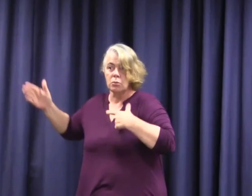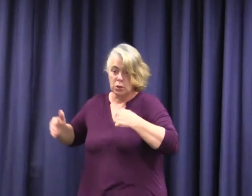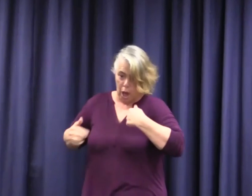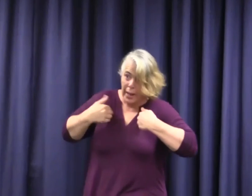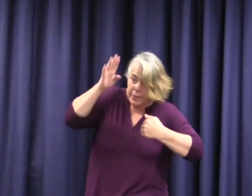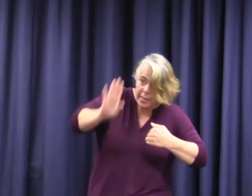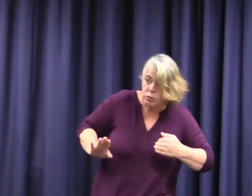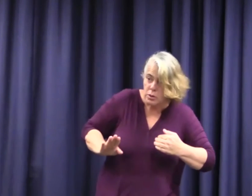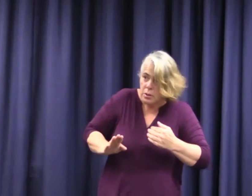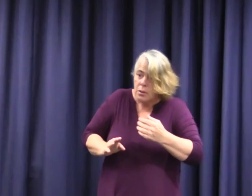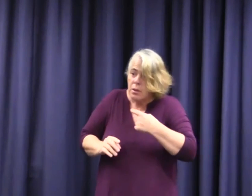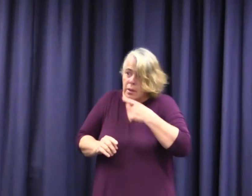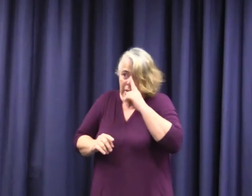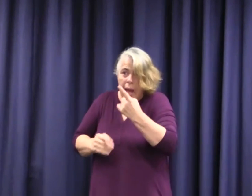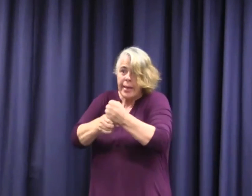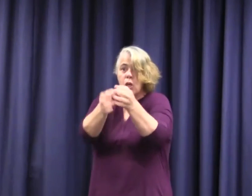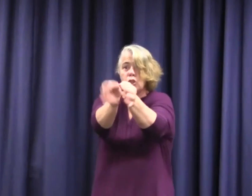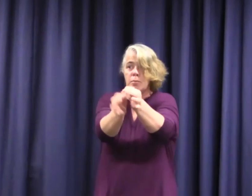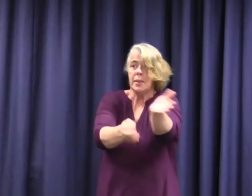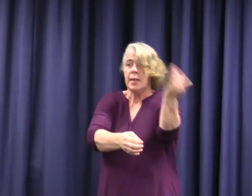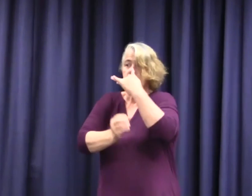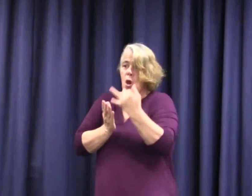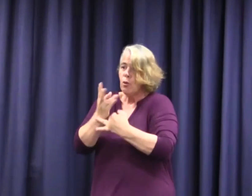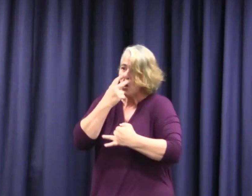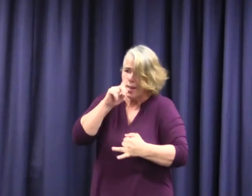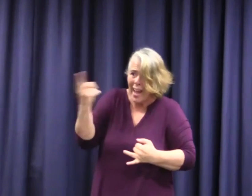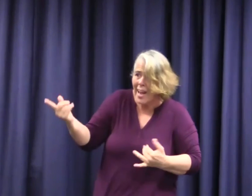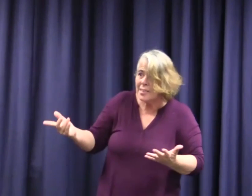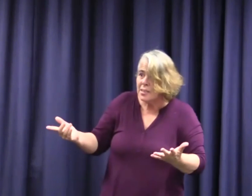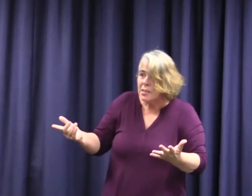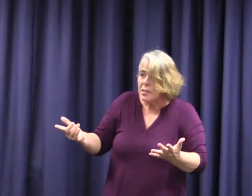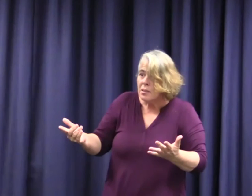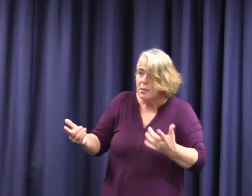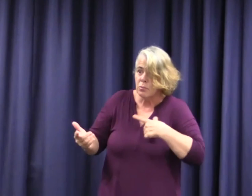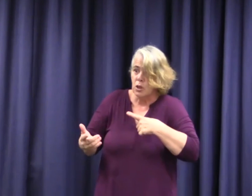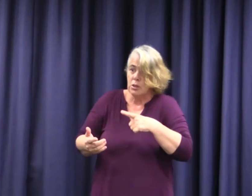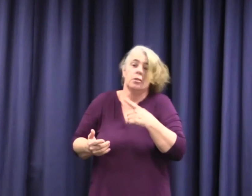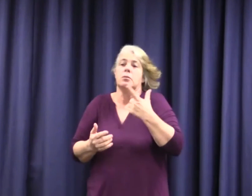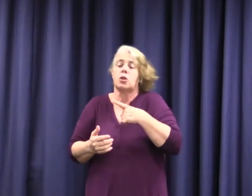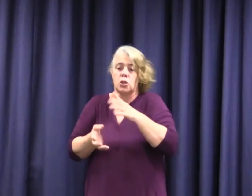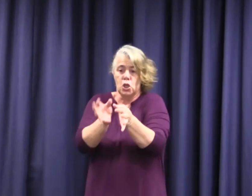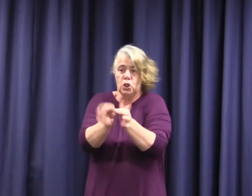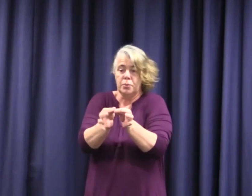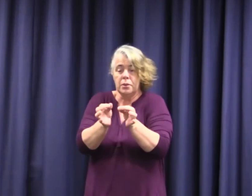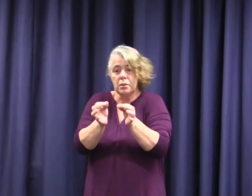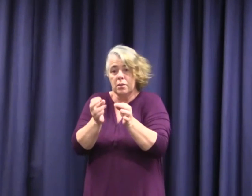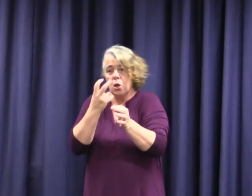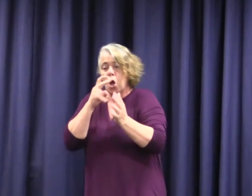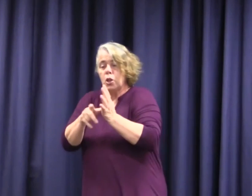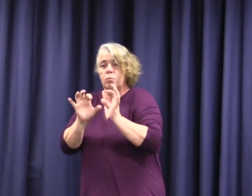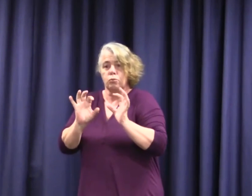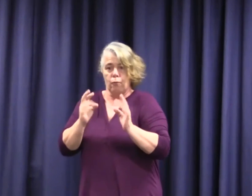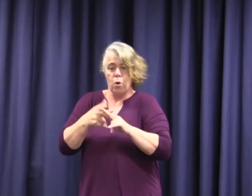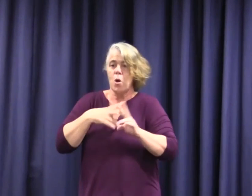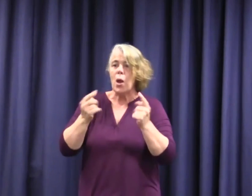that's imperative as a country person. I live in the country and I can't get interpreters to come during the evenings. So